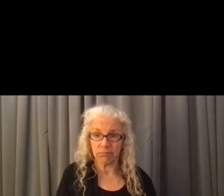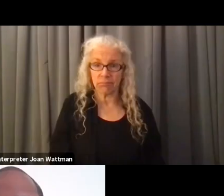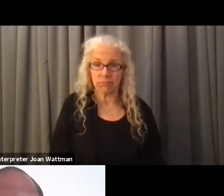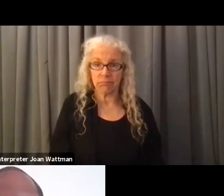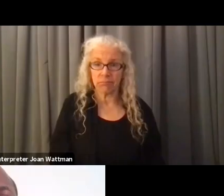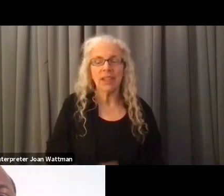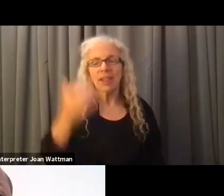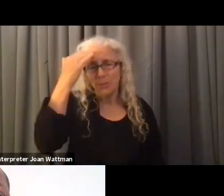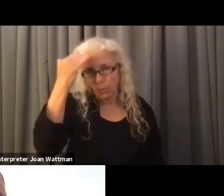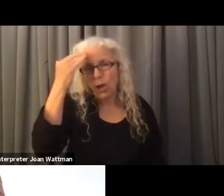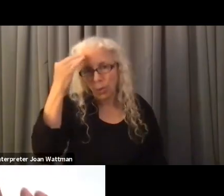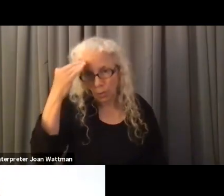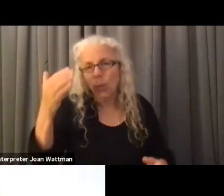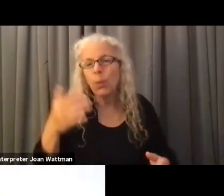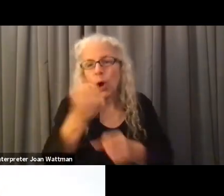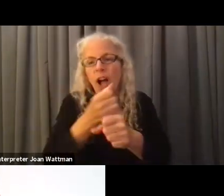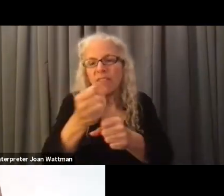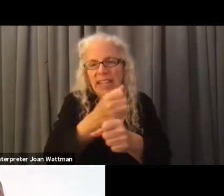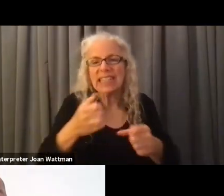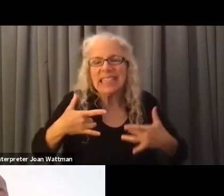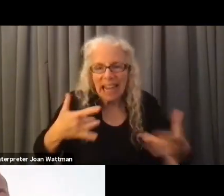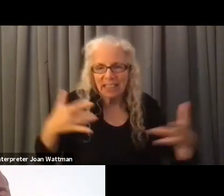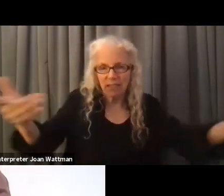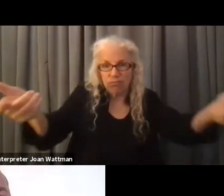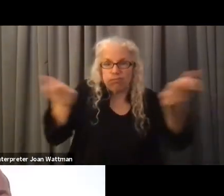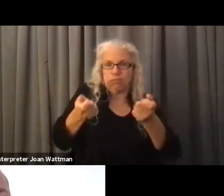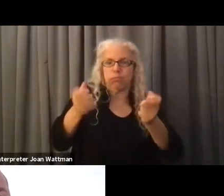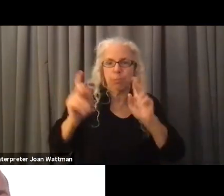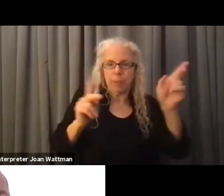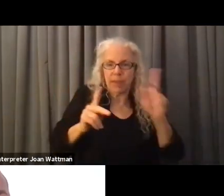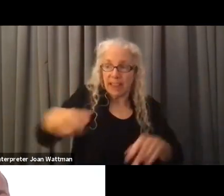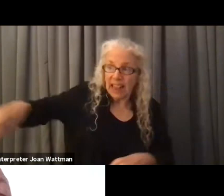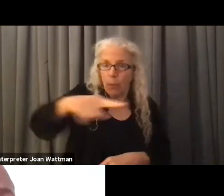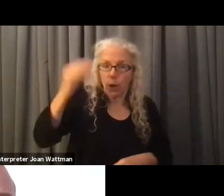You usually get a large crowd. That's why I brought it up.